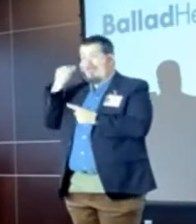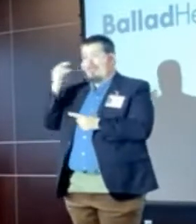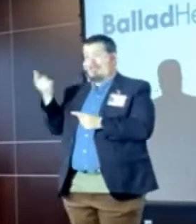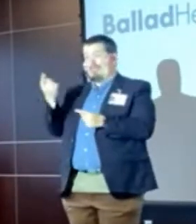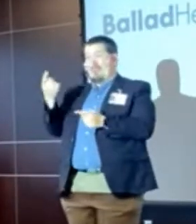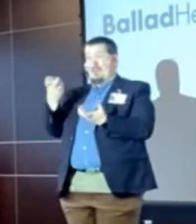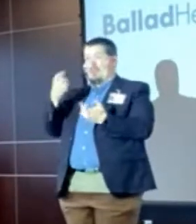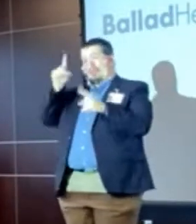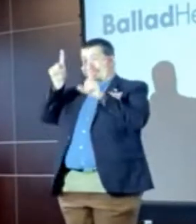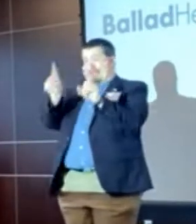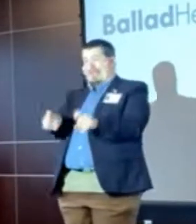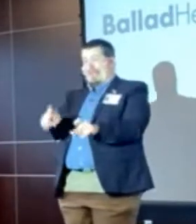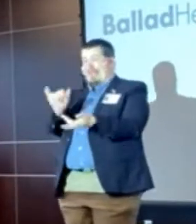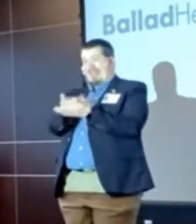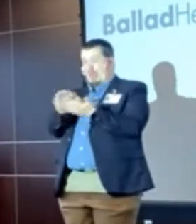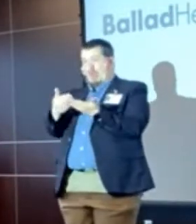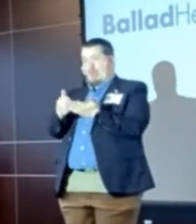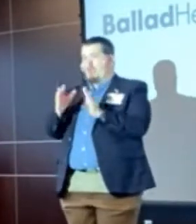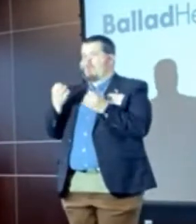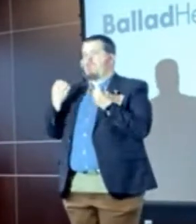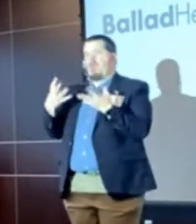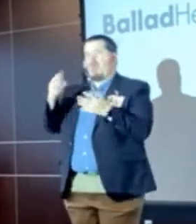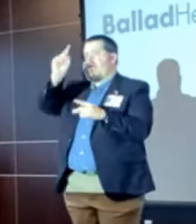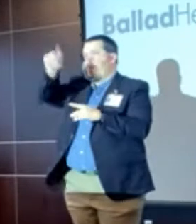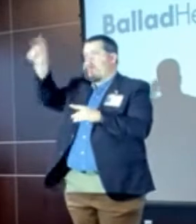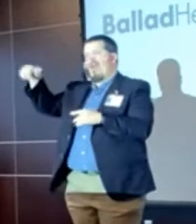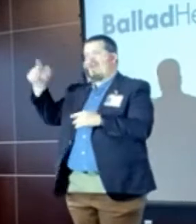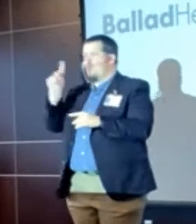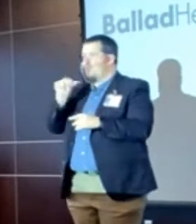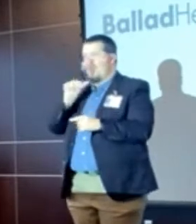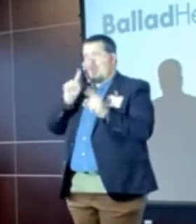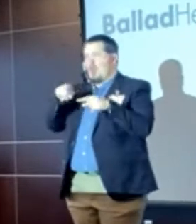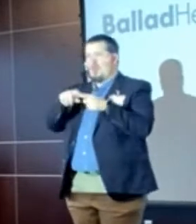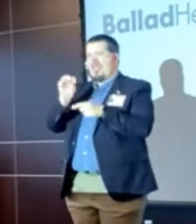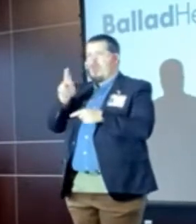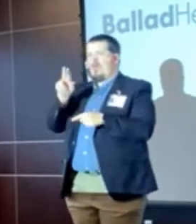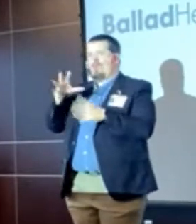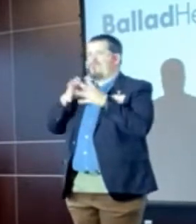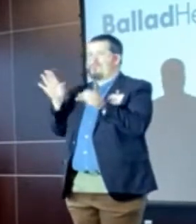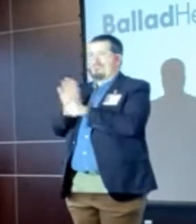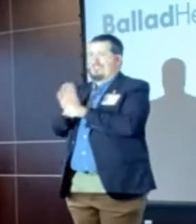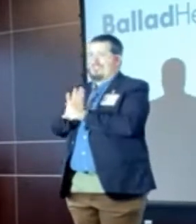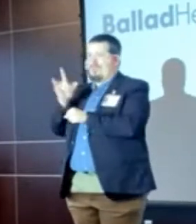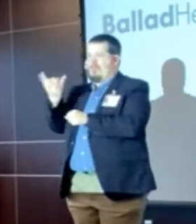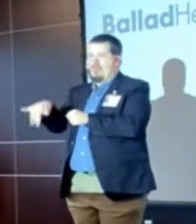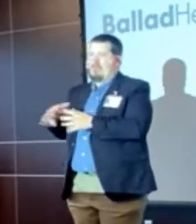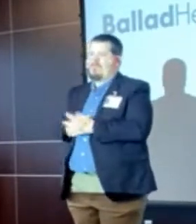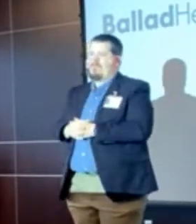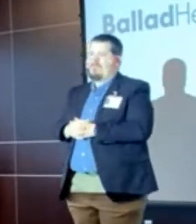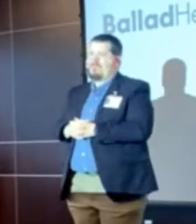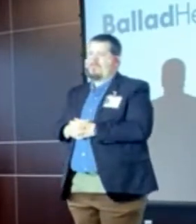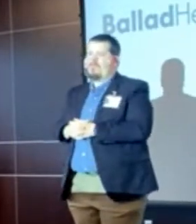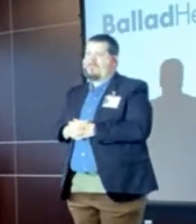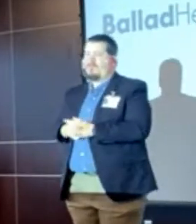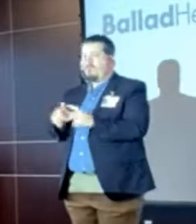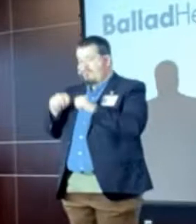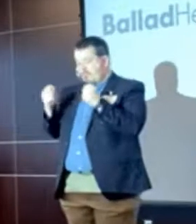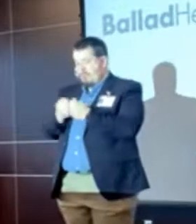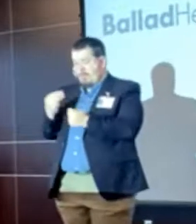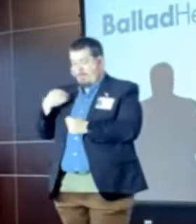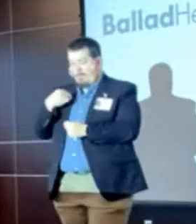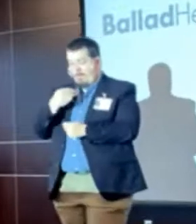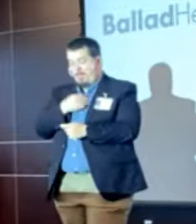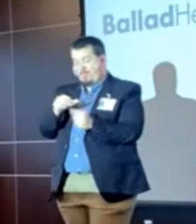just seeking a test for COVID-19, there's many locations to go to get a COVID-19 test. Our team members continue